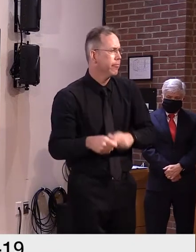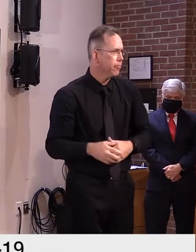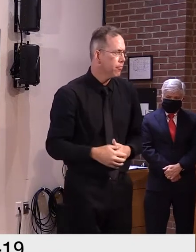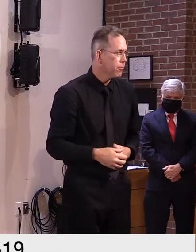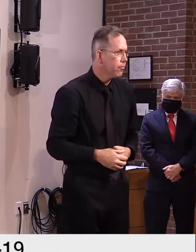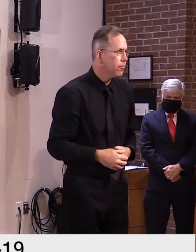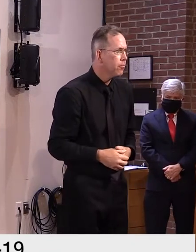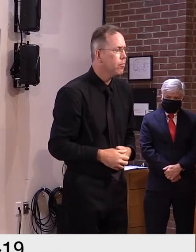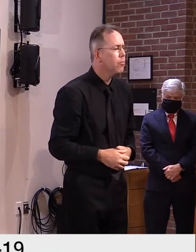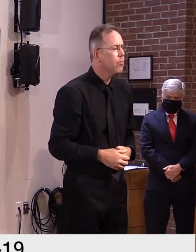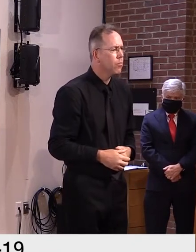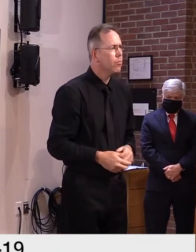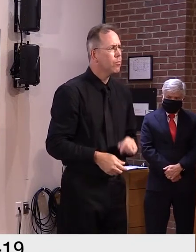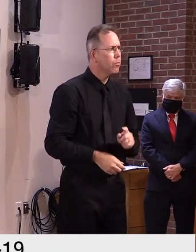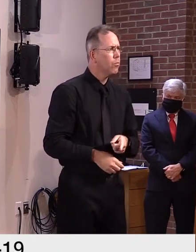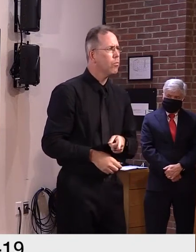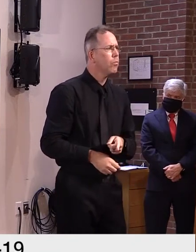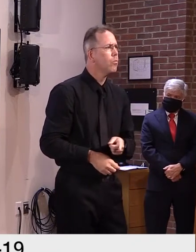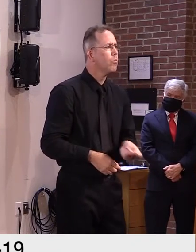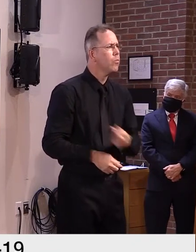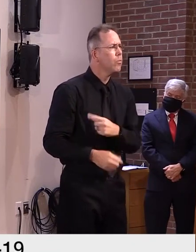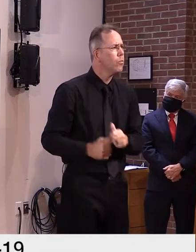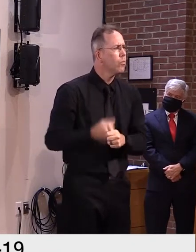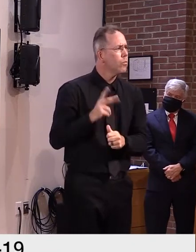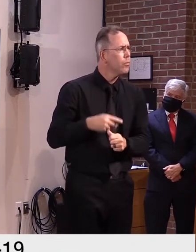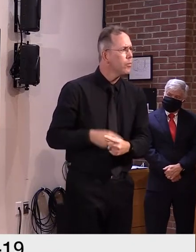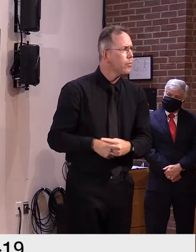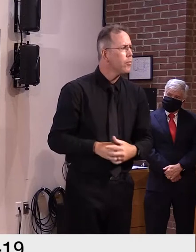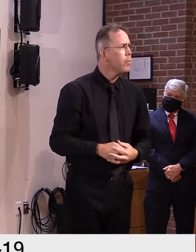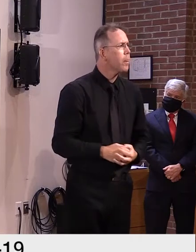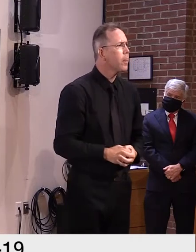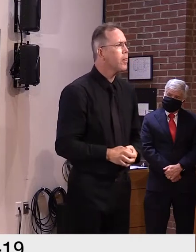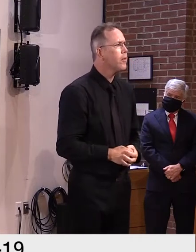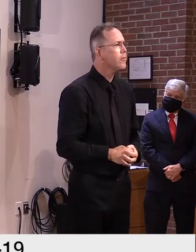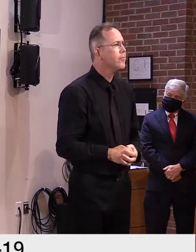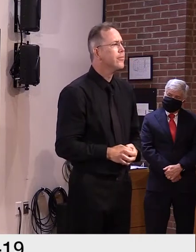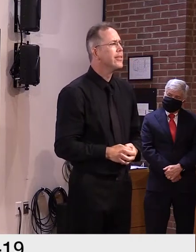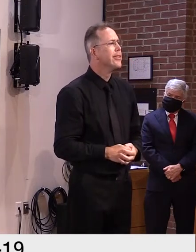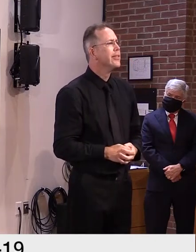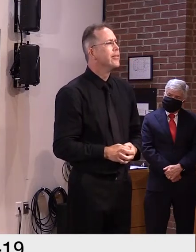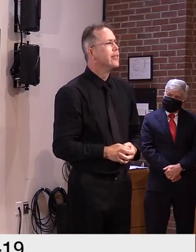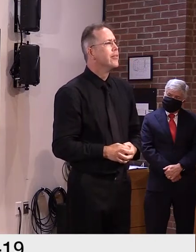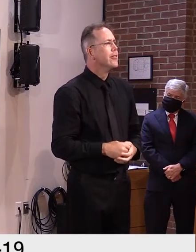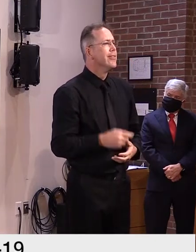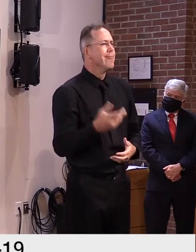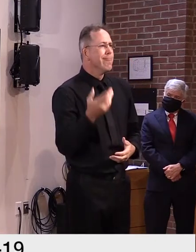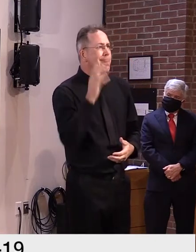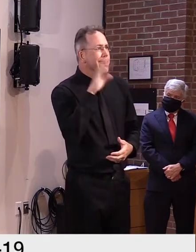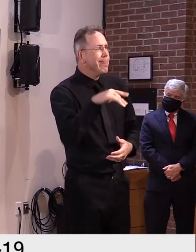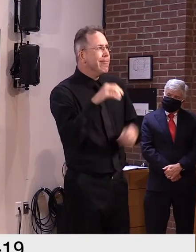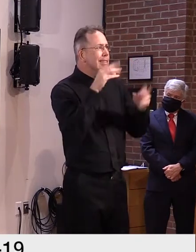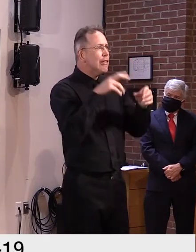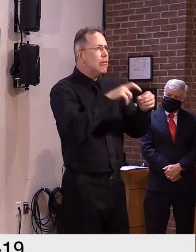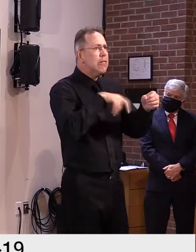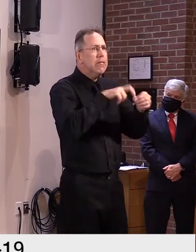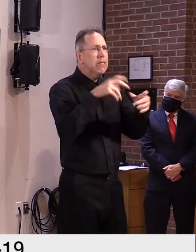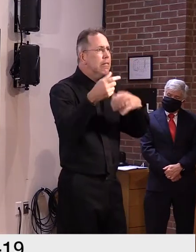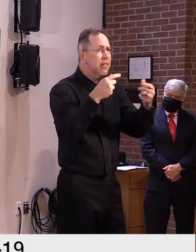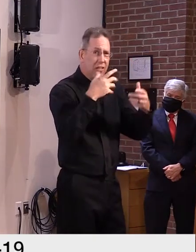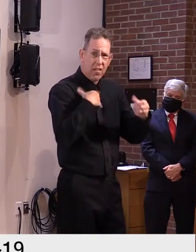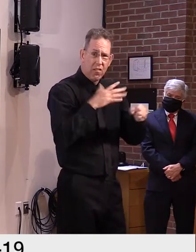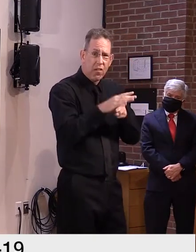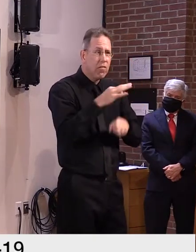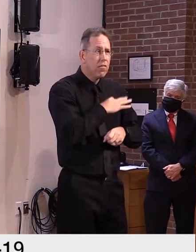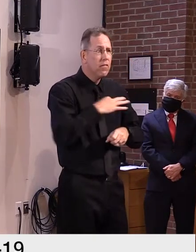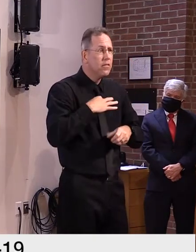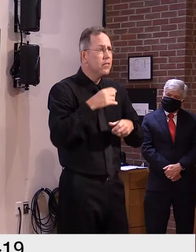enough substitute teachers to meet school district needs this winter? No, but I would say we didn't have enough subs prior to the emergency